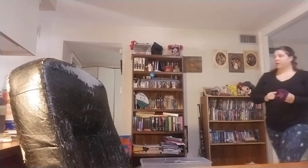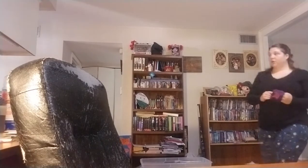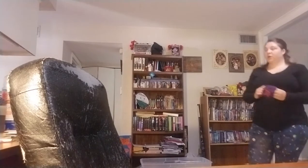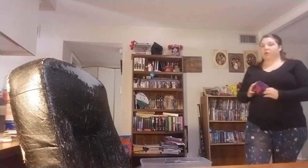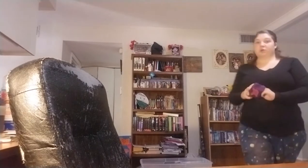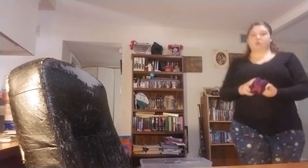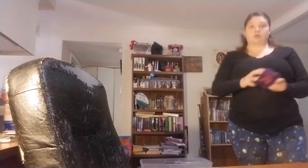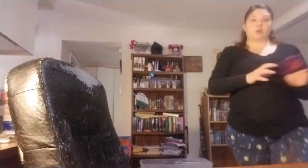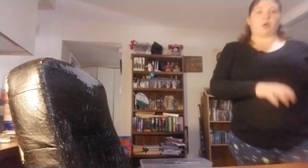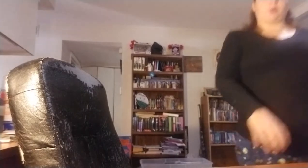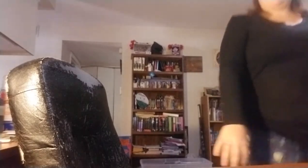So,